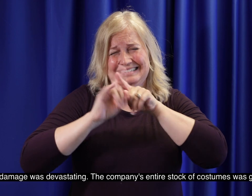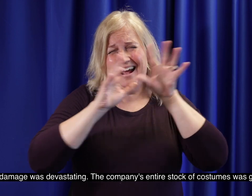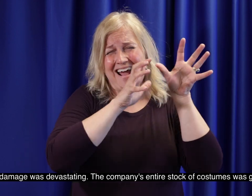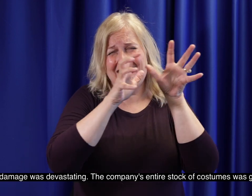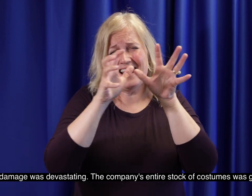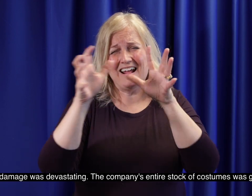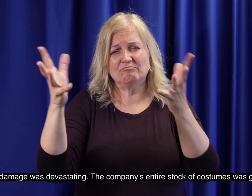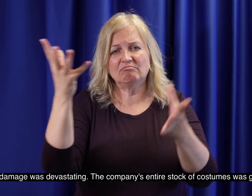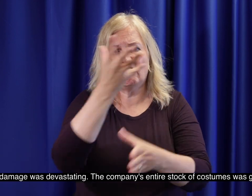was gone.